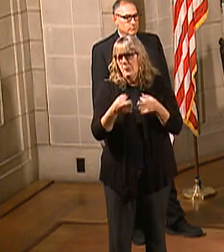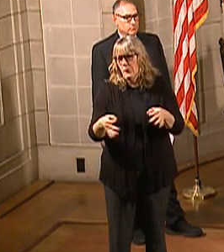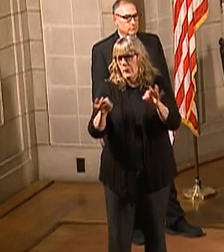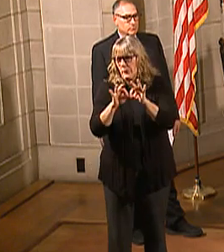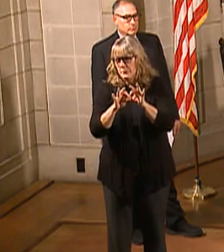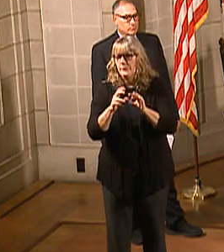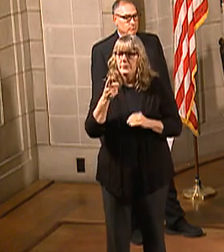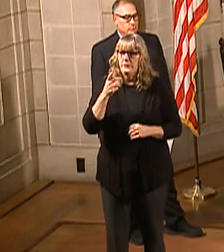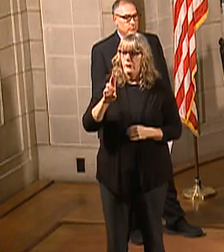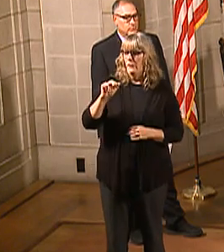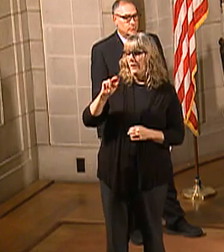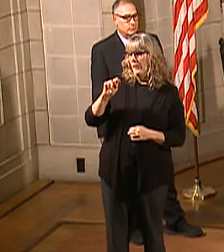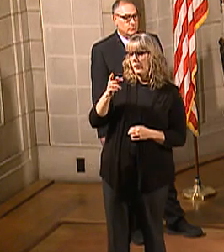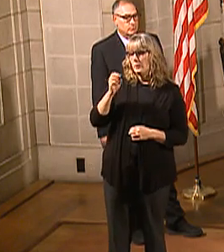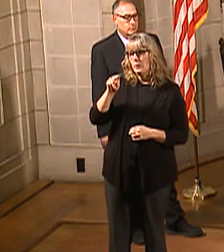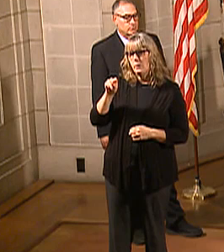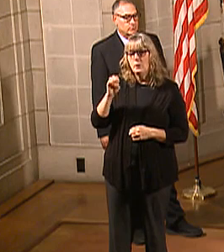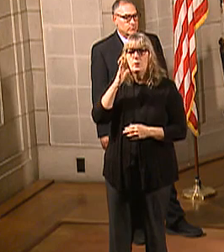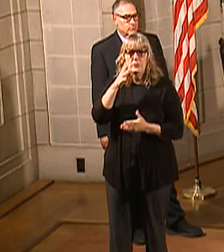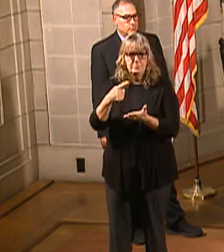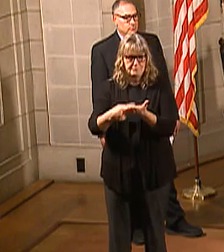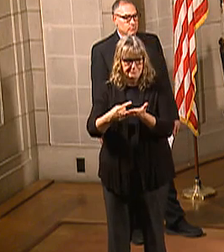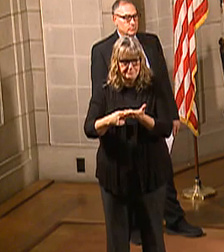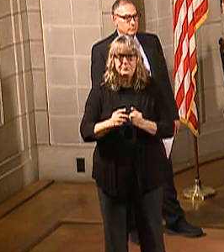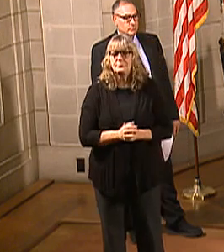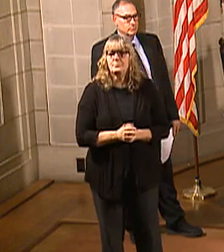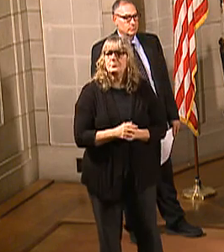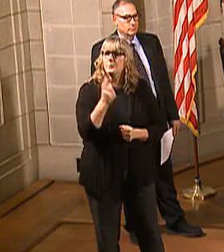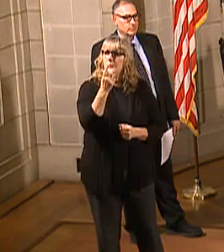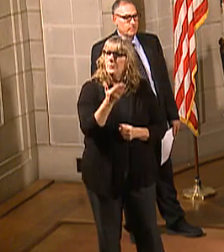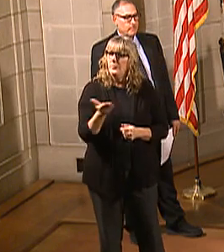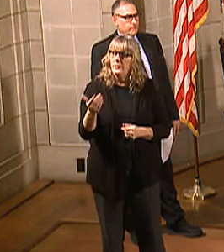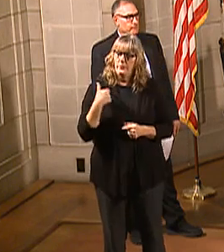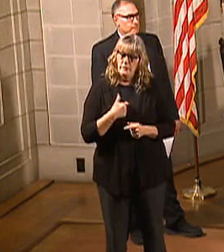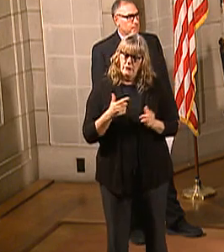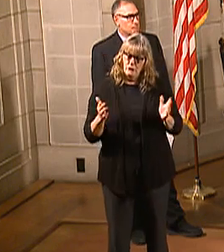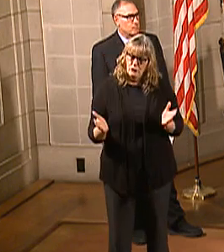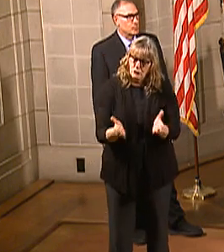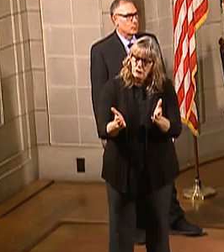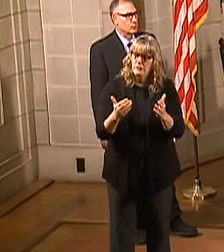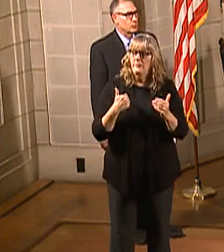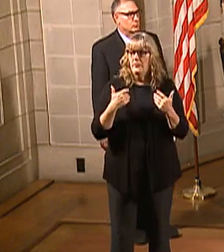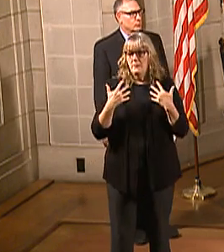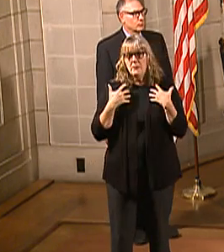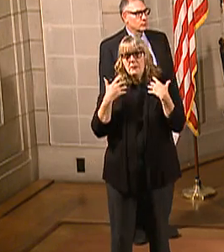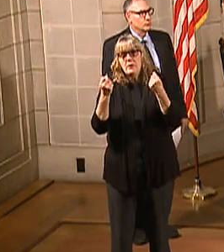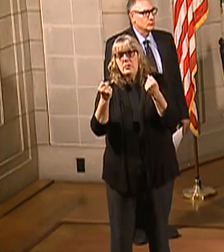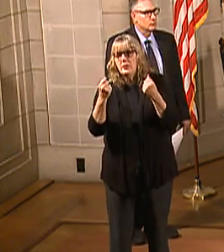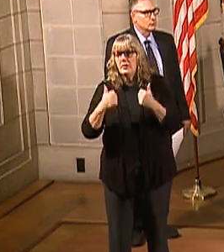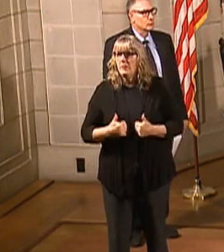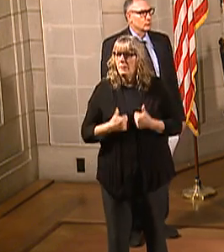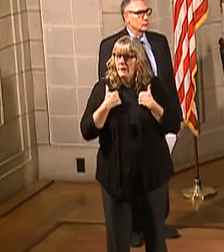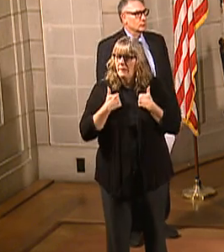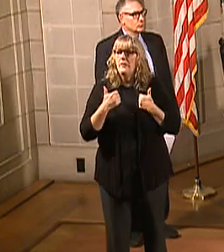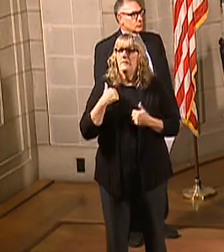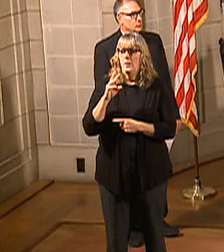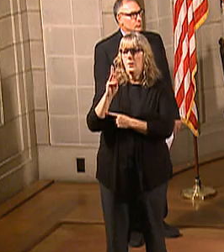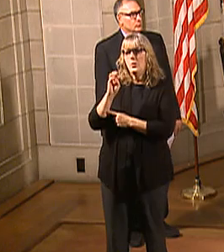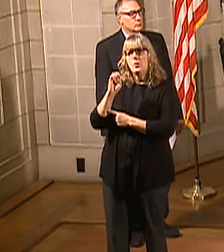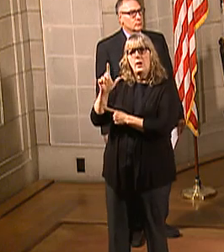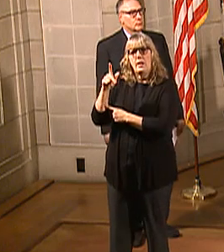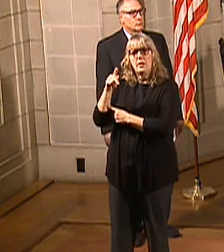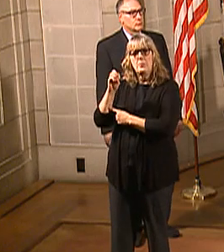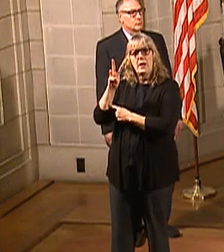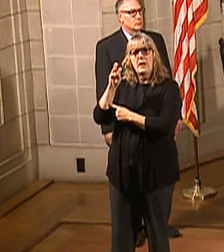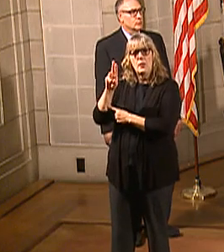Dr. Antone here is going to talk a little about that. So one of the things we do to encourage people to have that healthy lifestyle is we have our Well Power Challenge. And we've